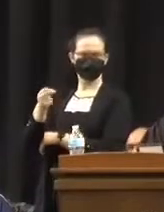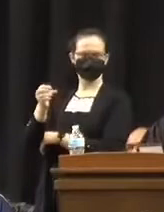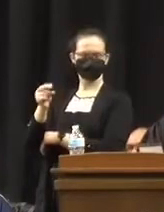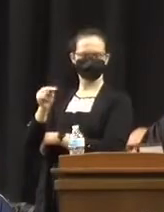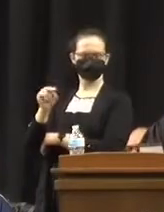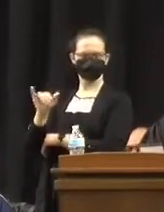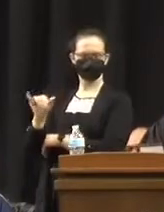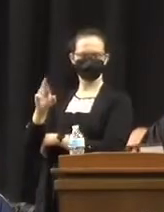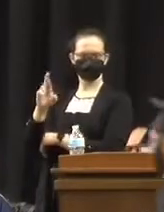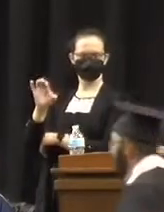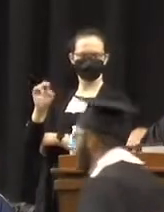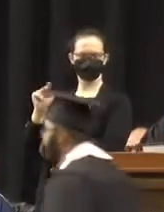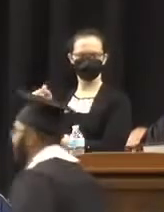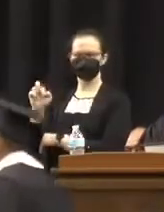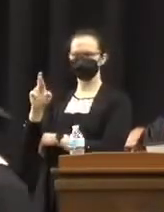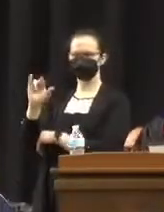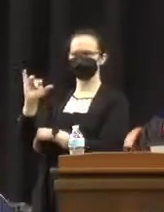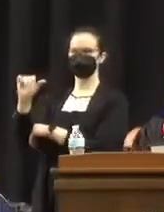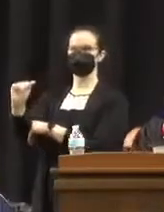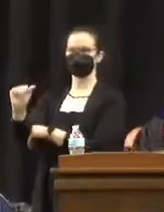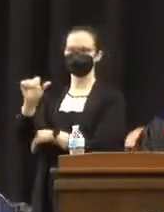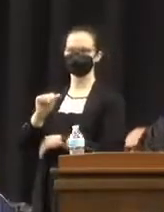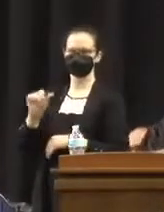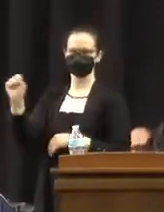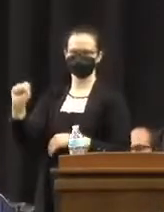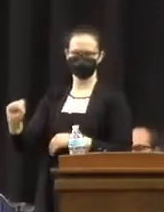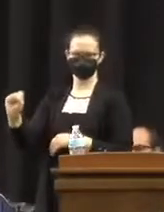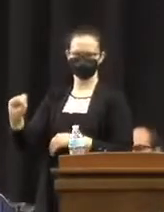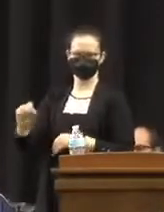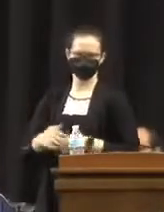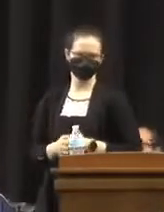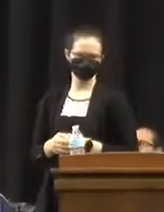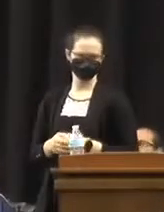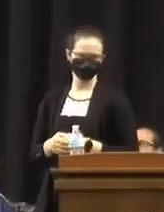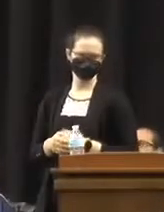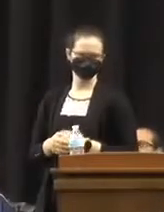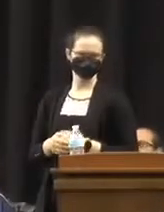Anthony Lawrence Renteria, Associate of Science.